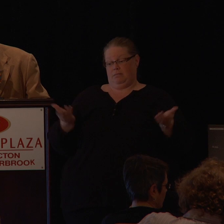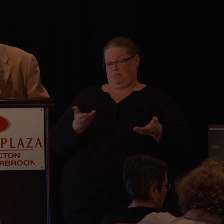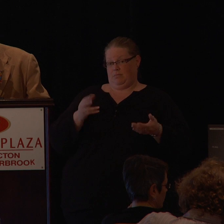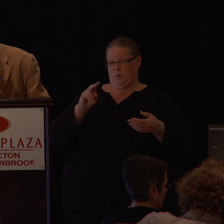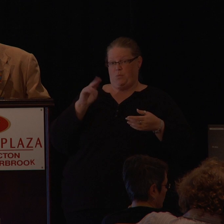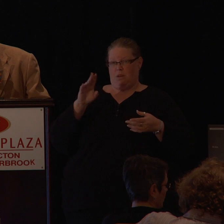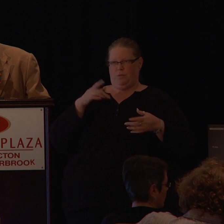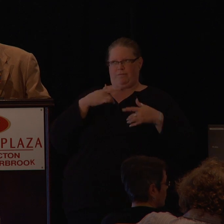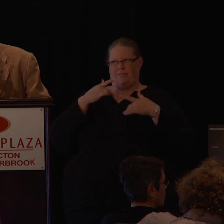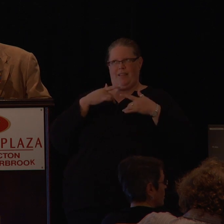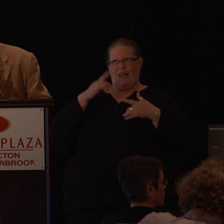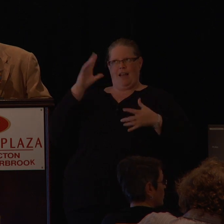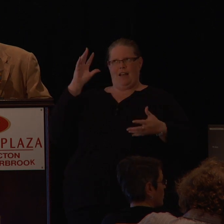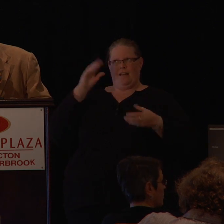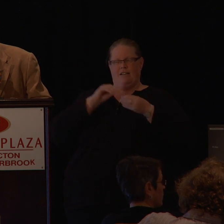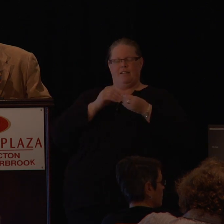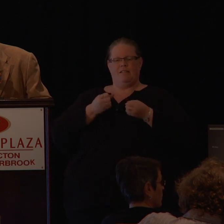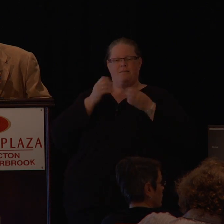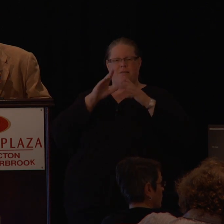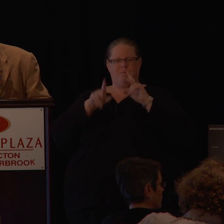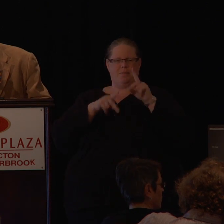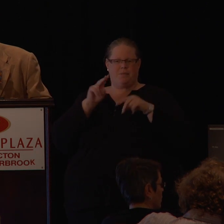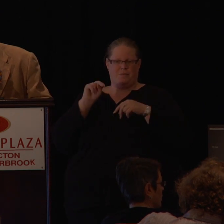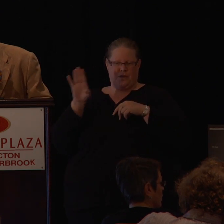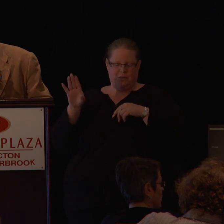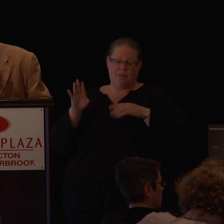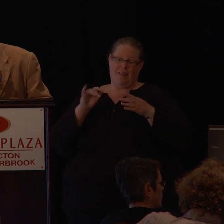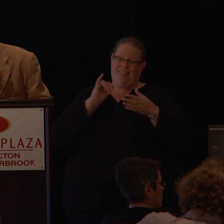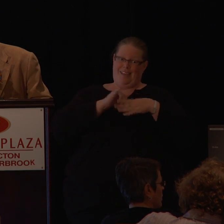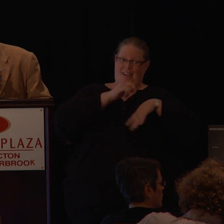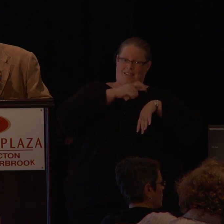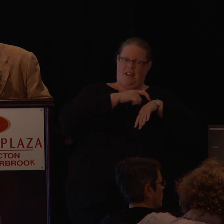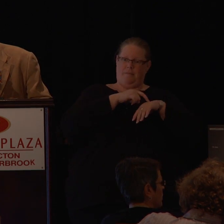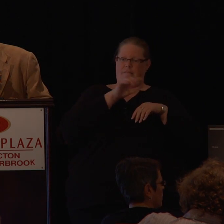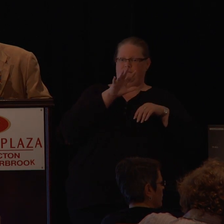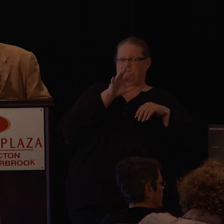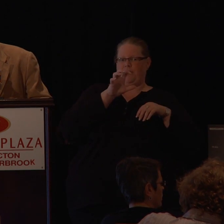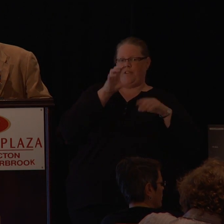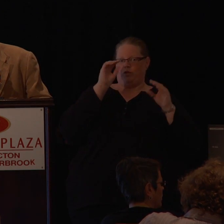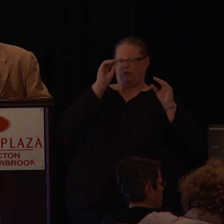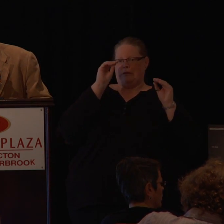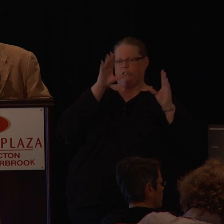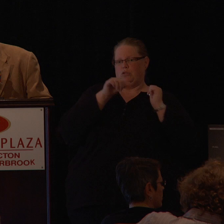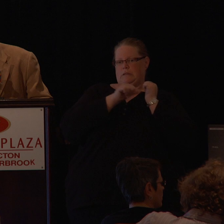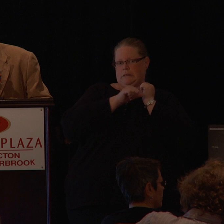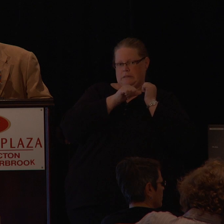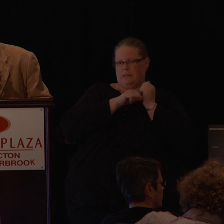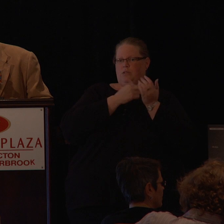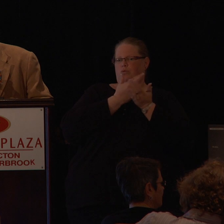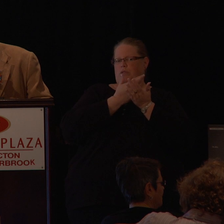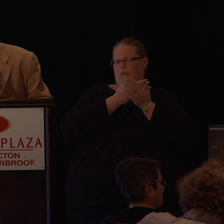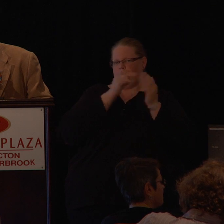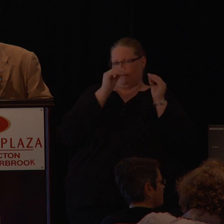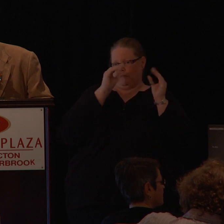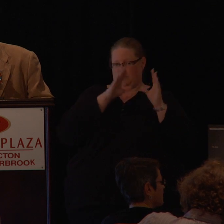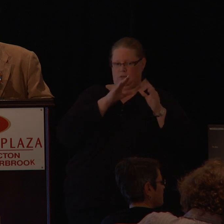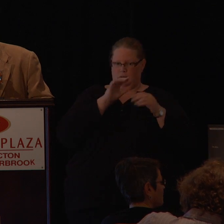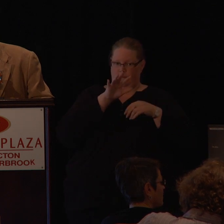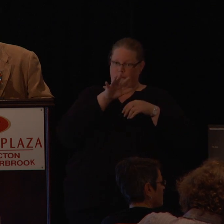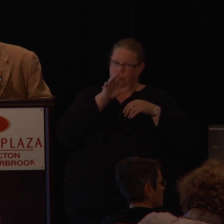put things in perspective. We had approximately 500 teacher assistants and resource teachers